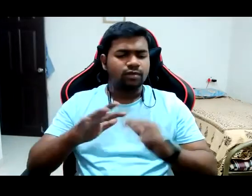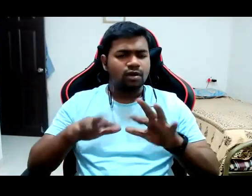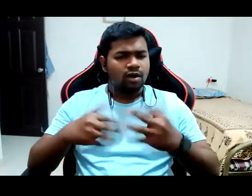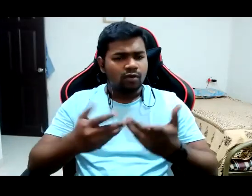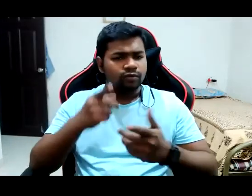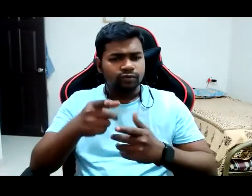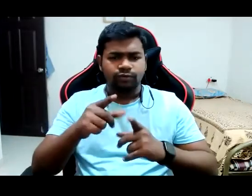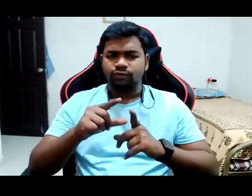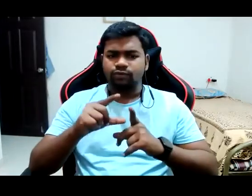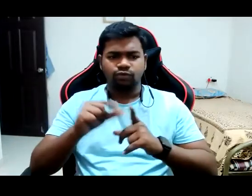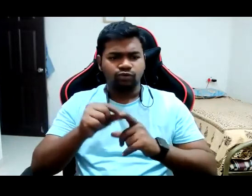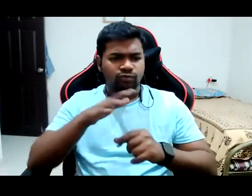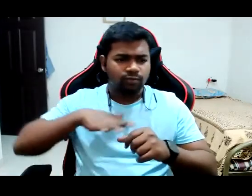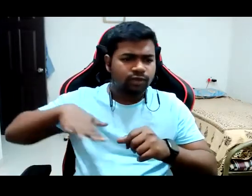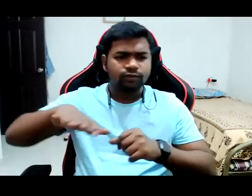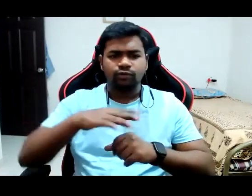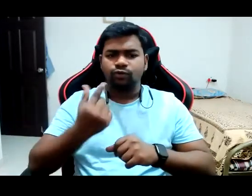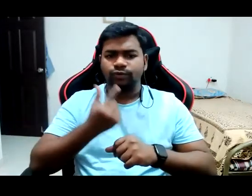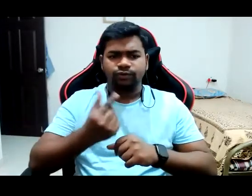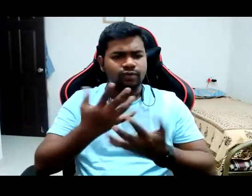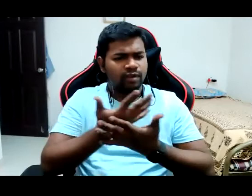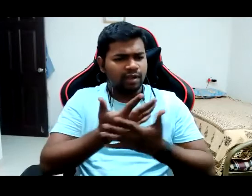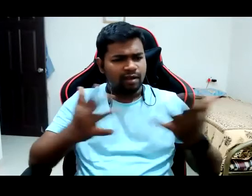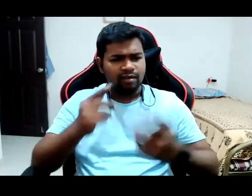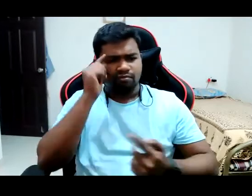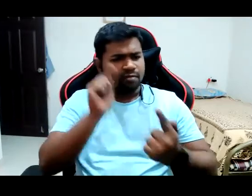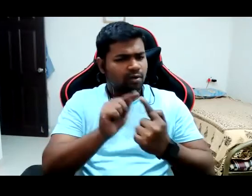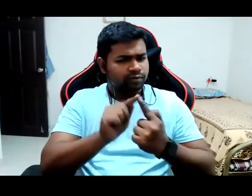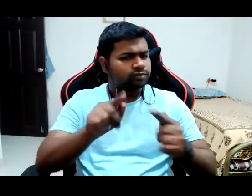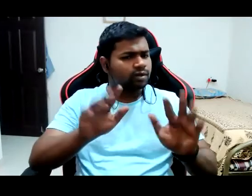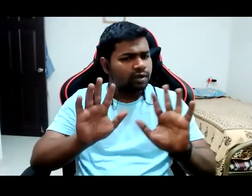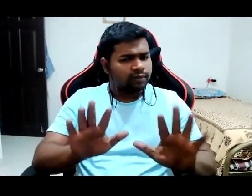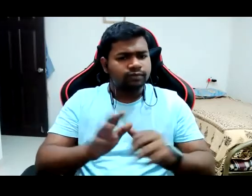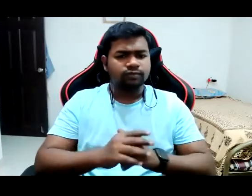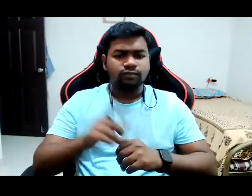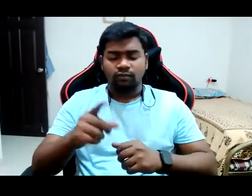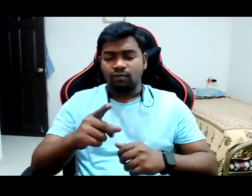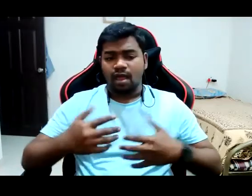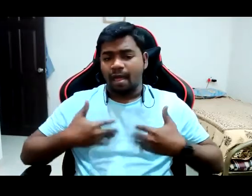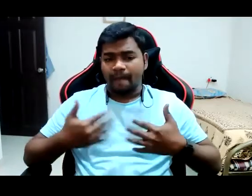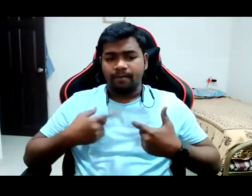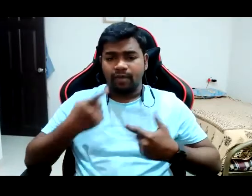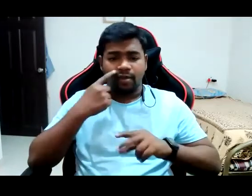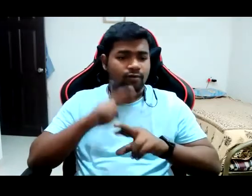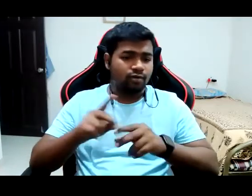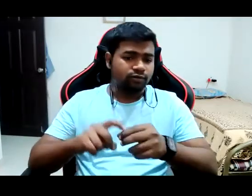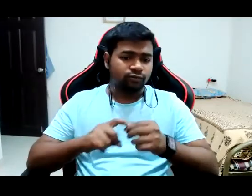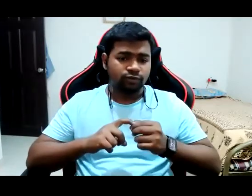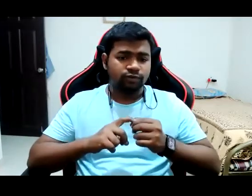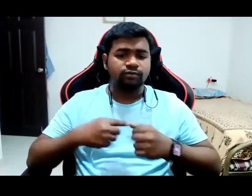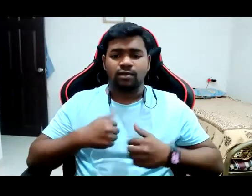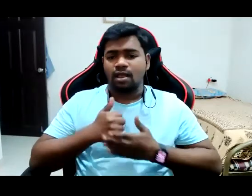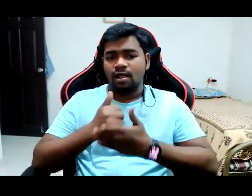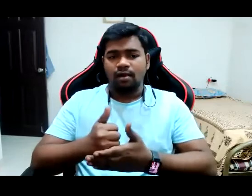use the platforms that we are using or any concerns that you might have. More than happy to take that and try to help you out in any way that